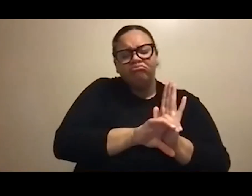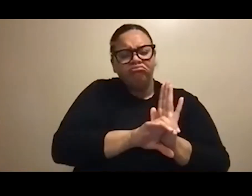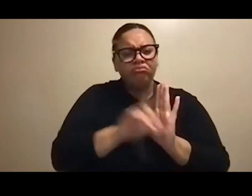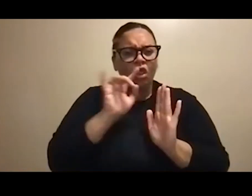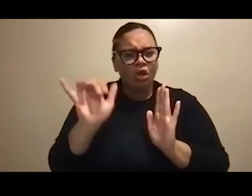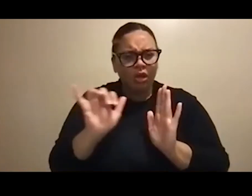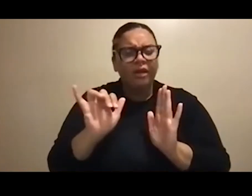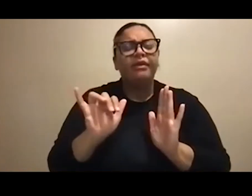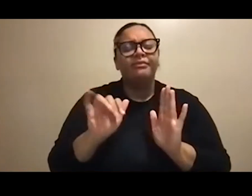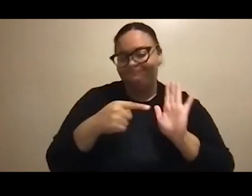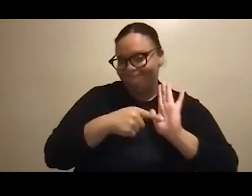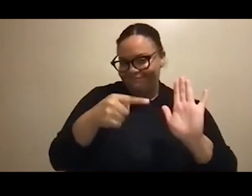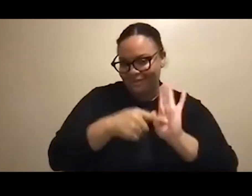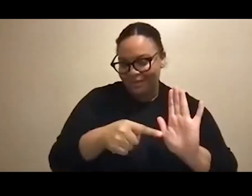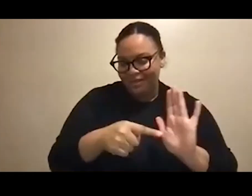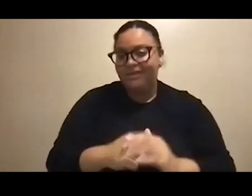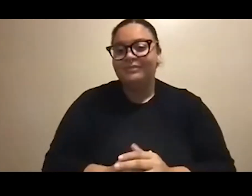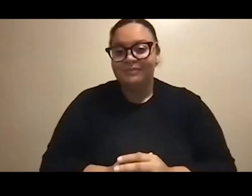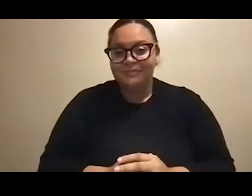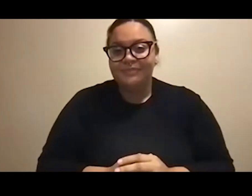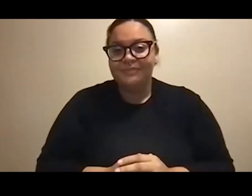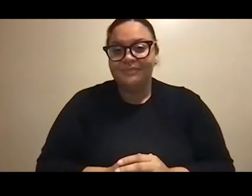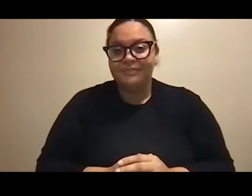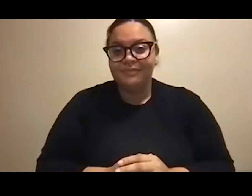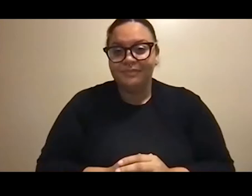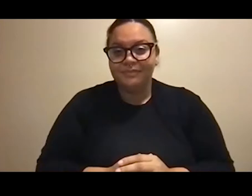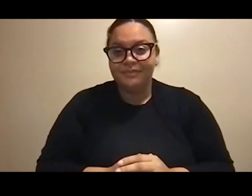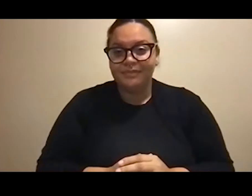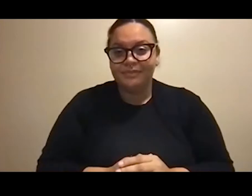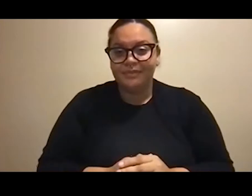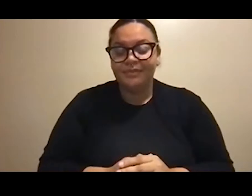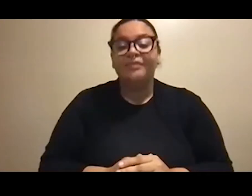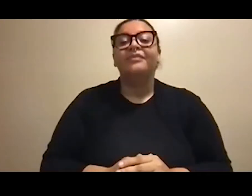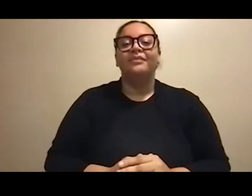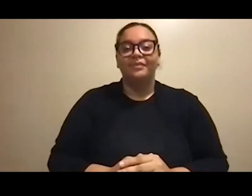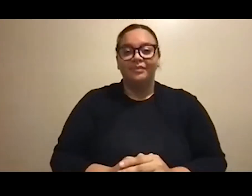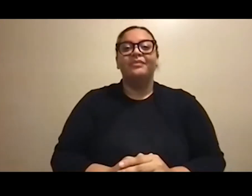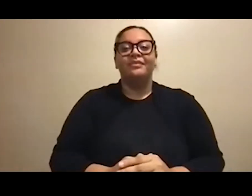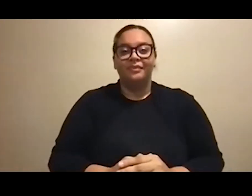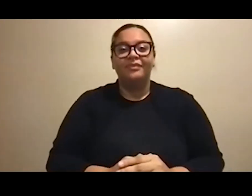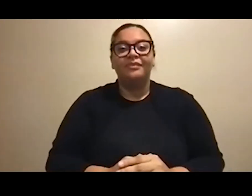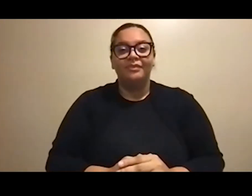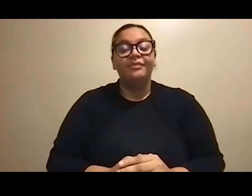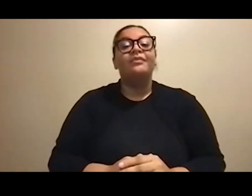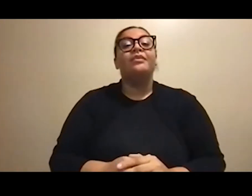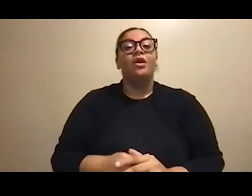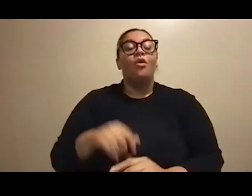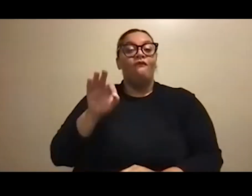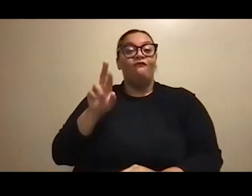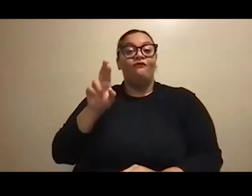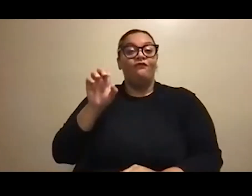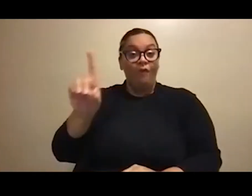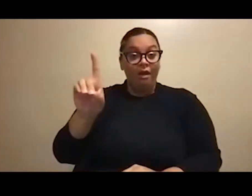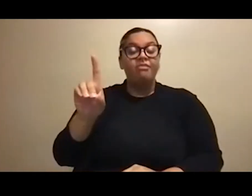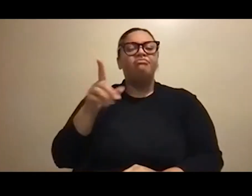For instance, you've heard of the science fiction writer Kurt Vonnegut. At one point, Kurt Vonnegut was talking